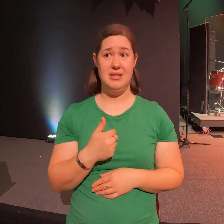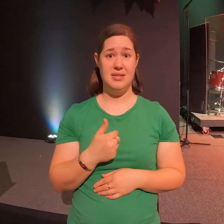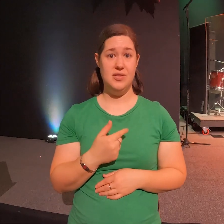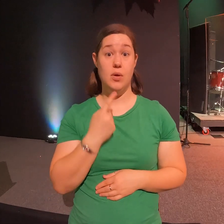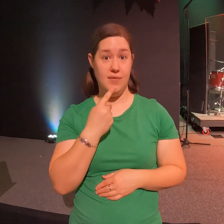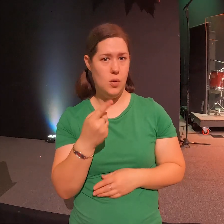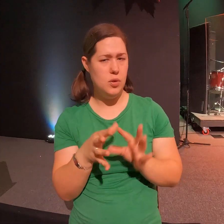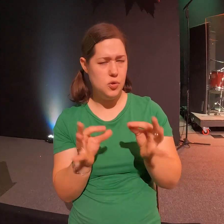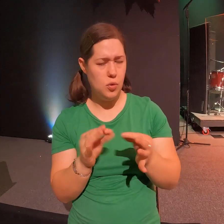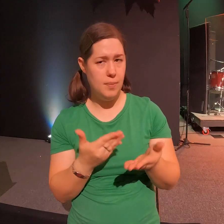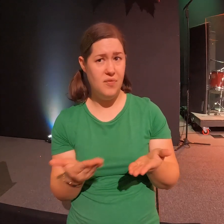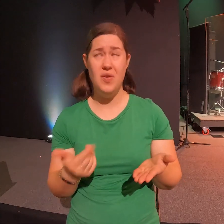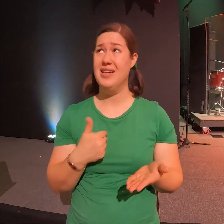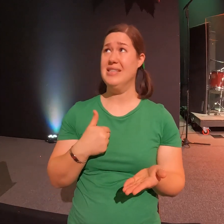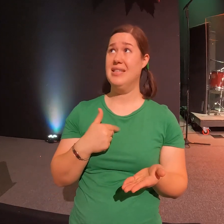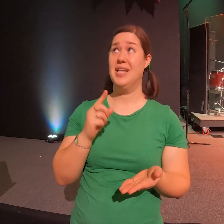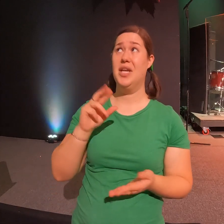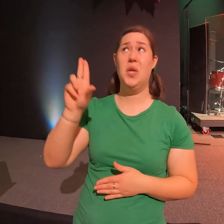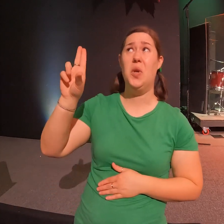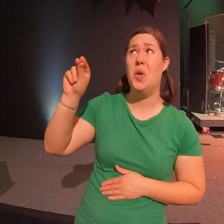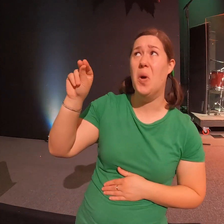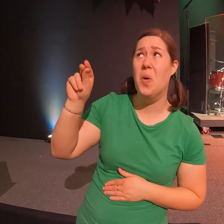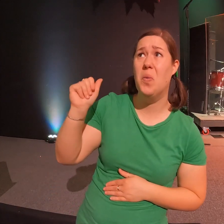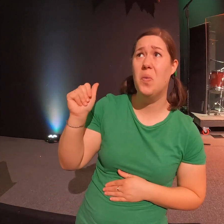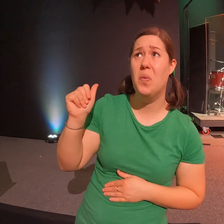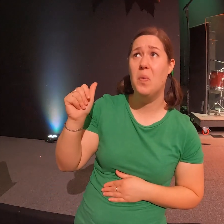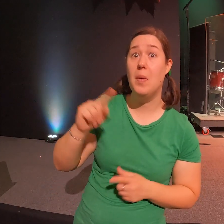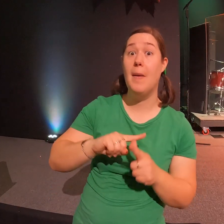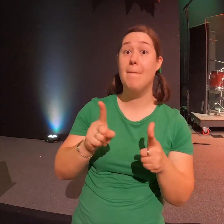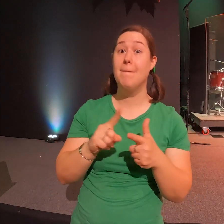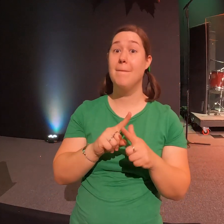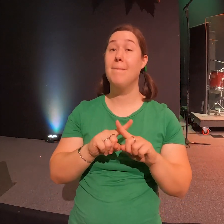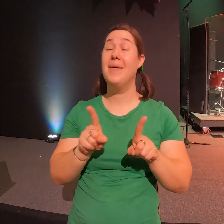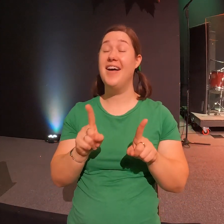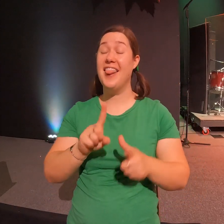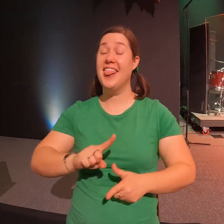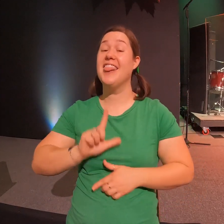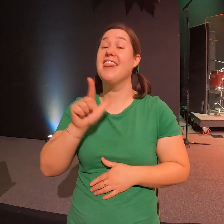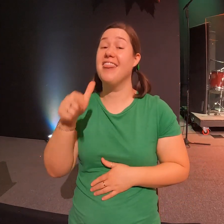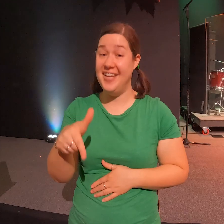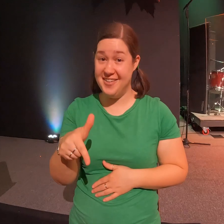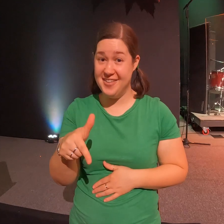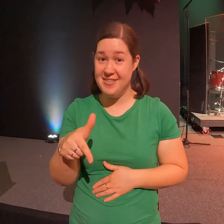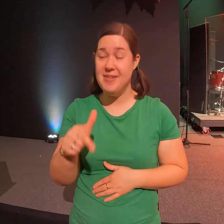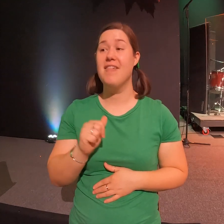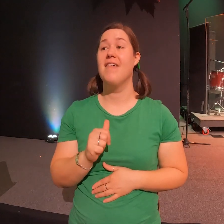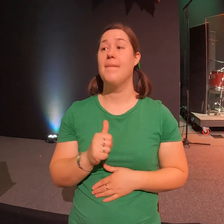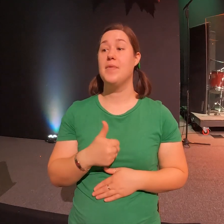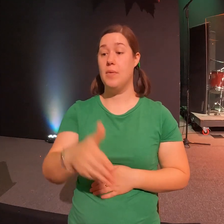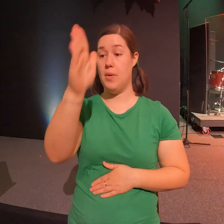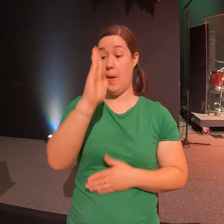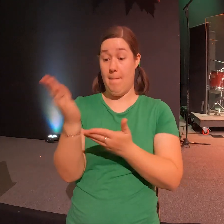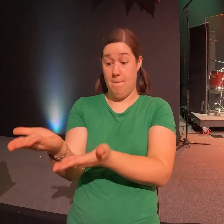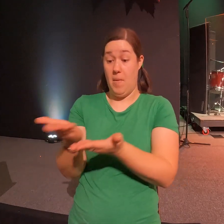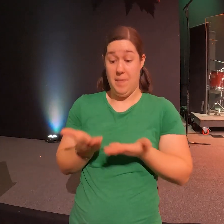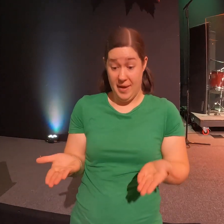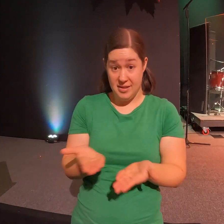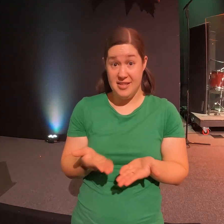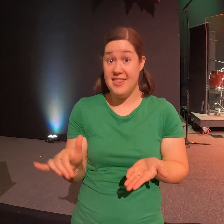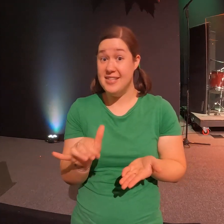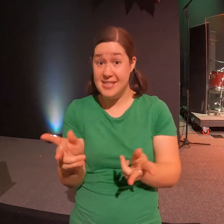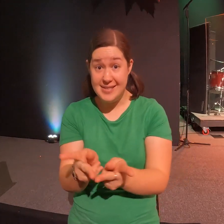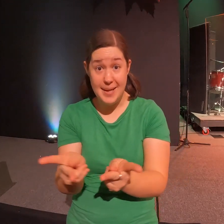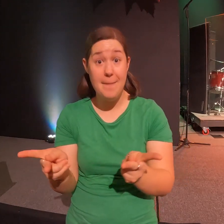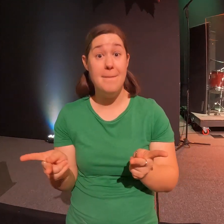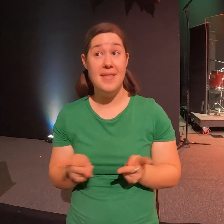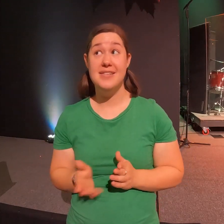Then God brought me right back home to where I started years ago, right back here to this very place where I felt God's calling